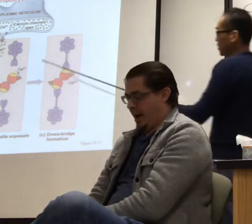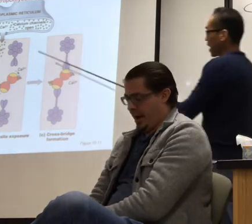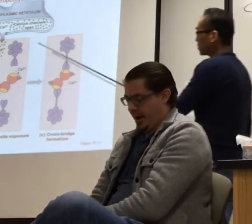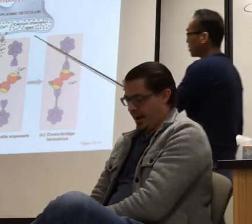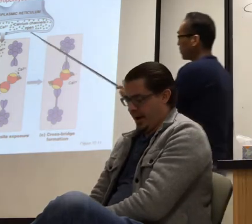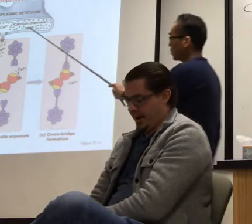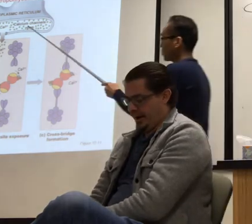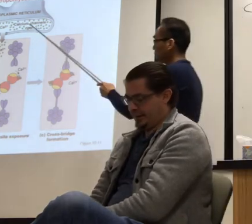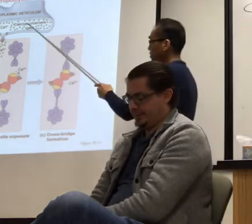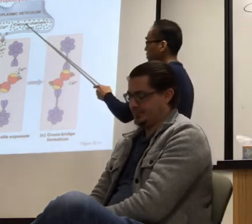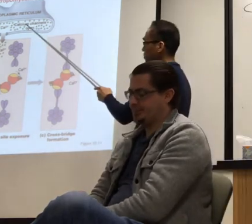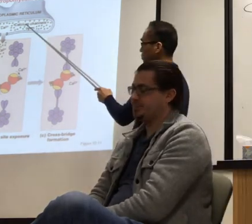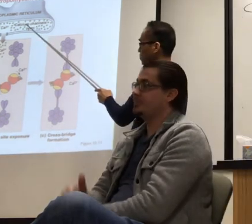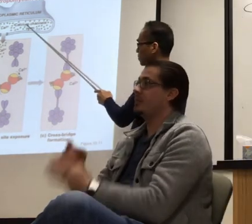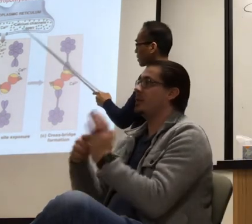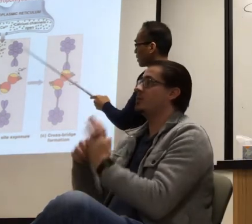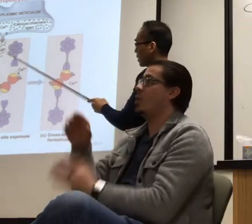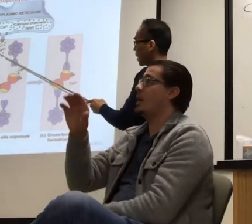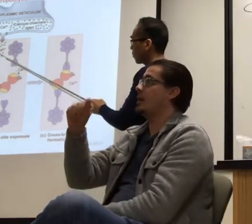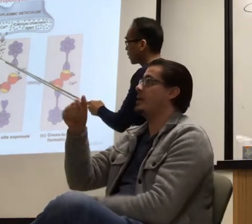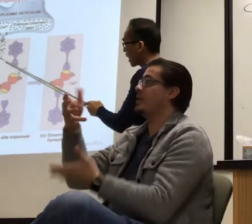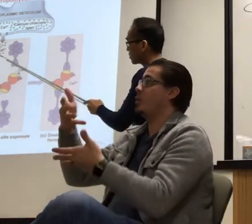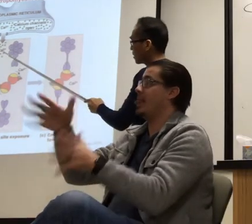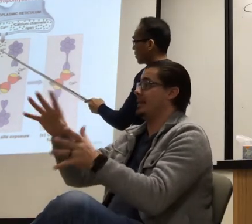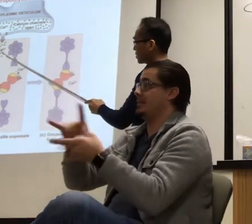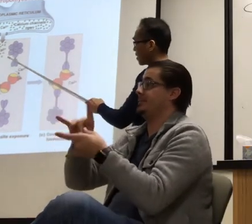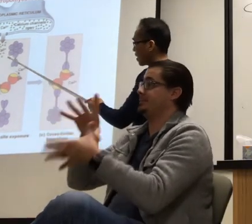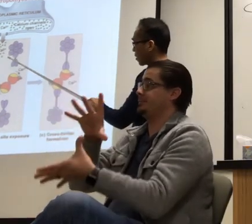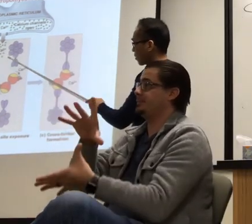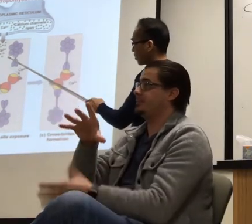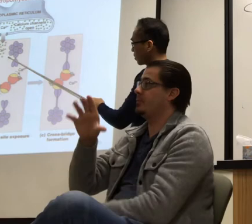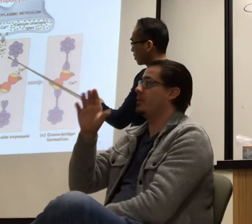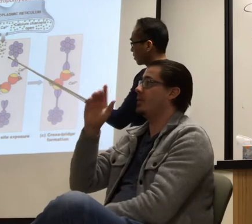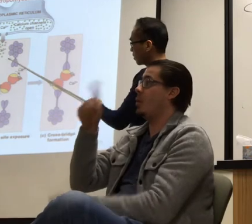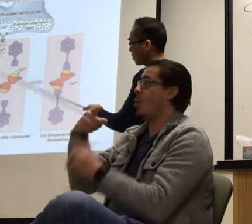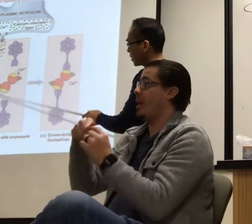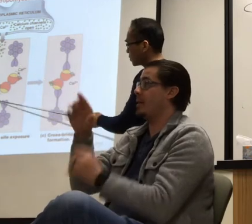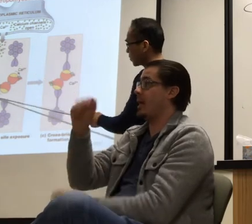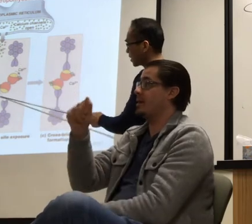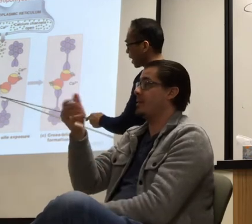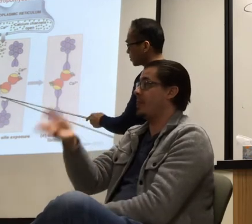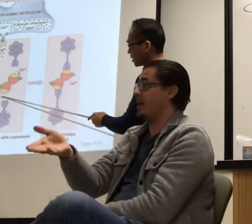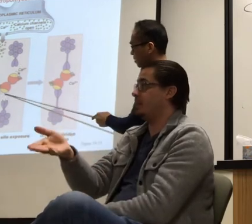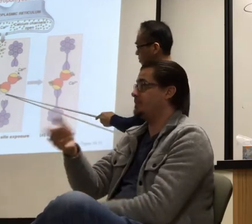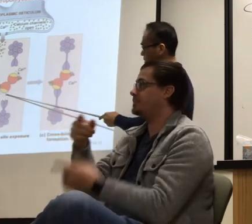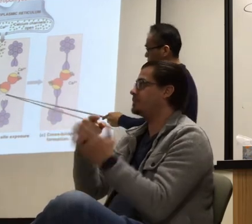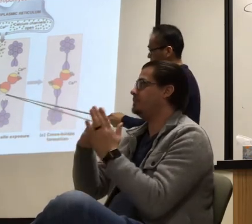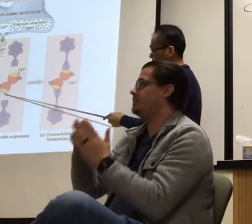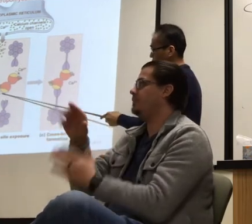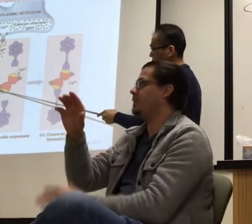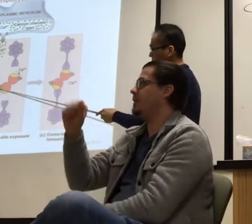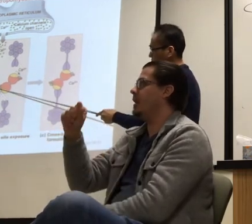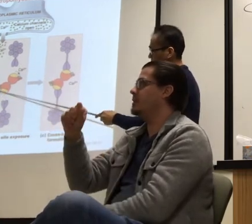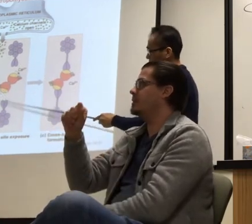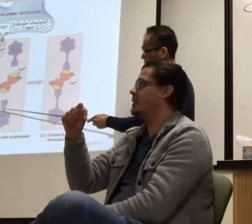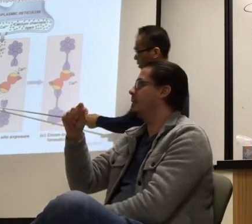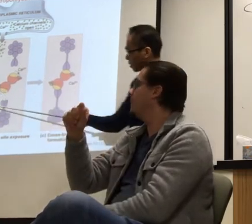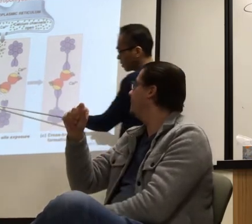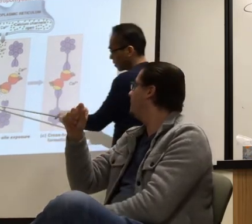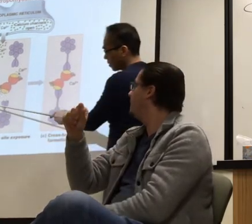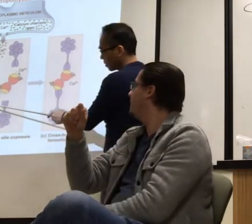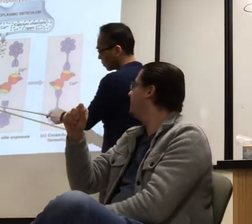they show you the calcium being released. And when the calcium is there, they show the calcium